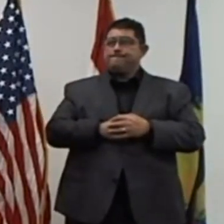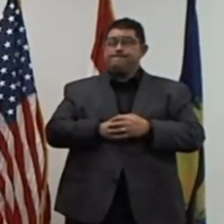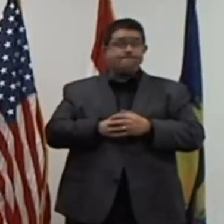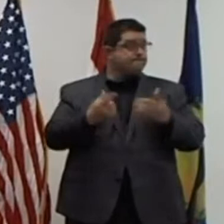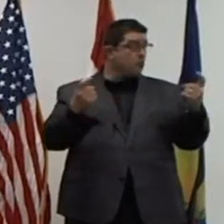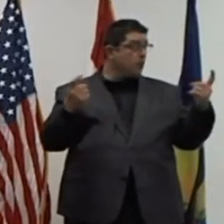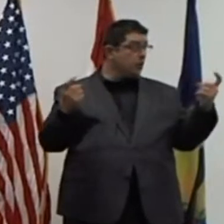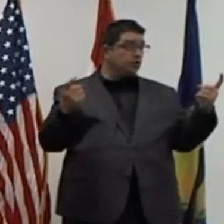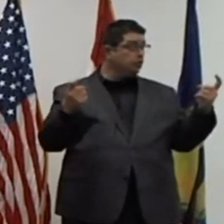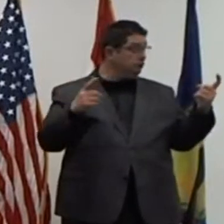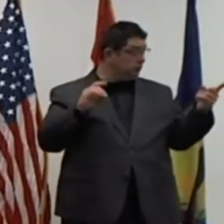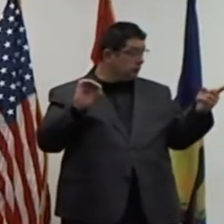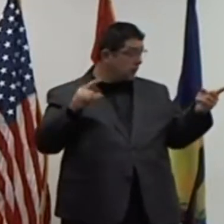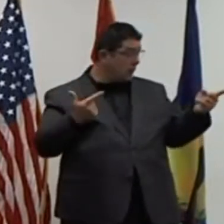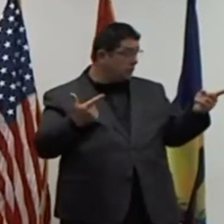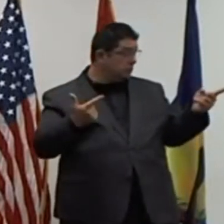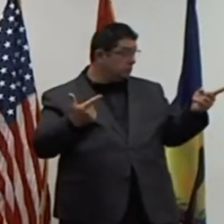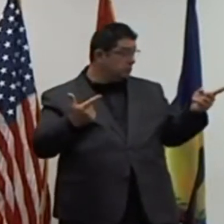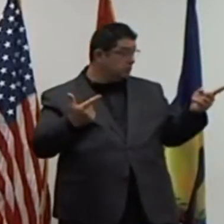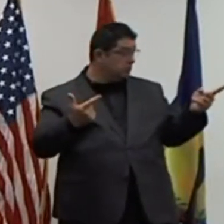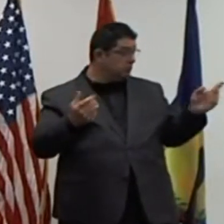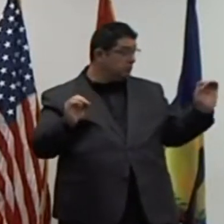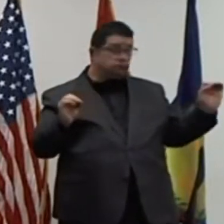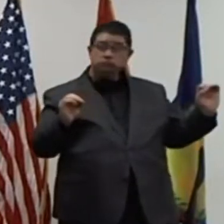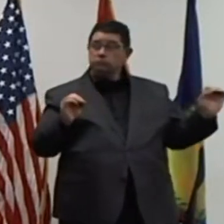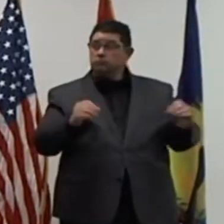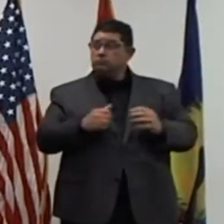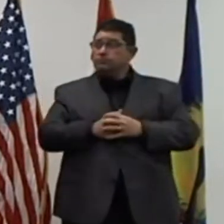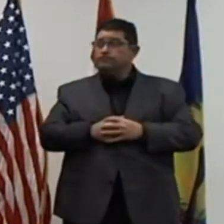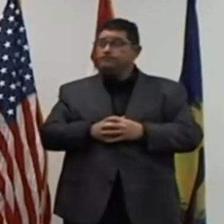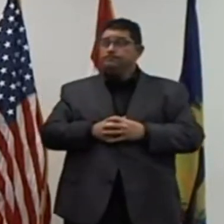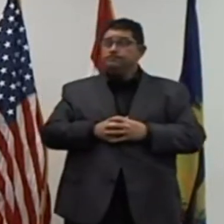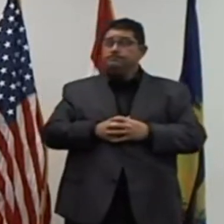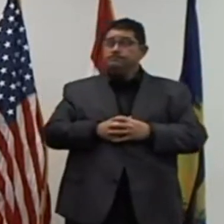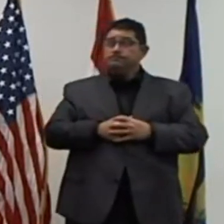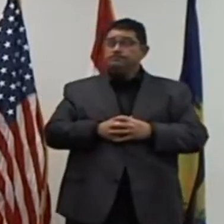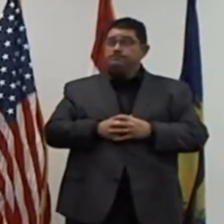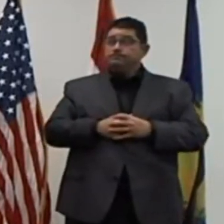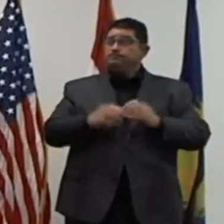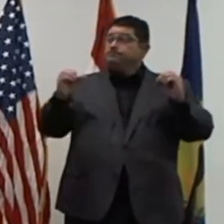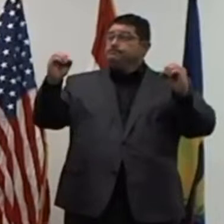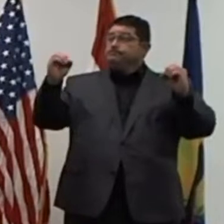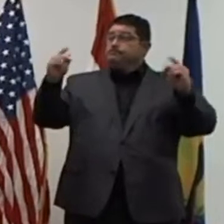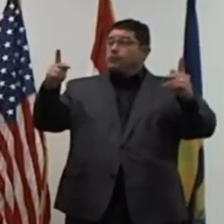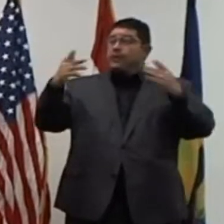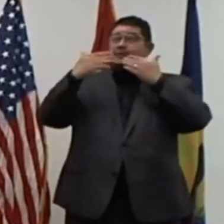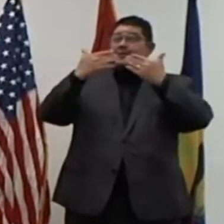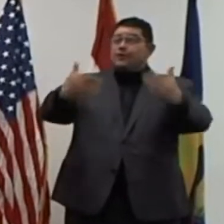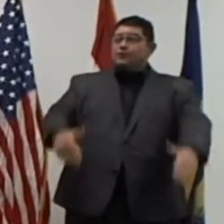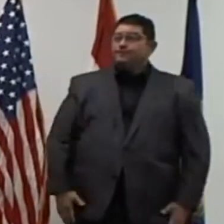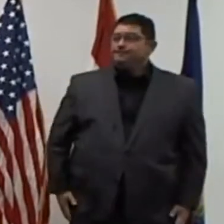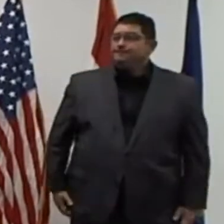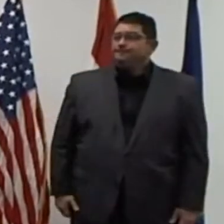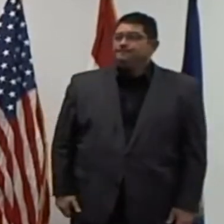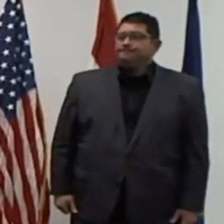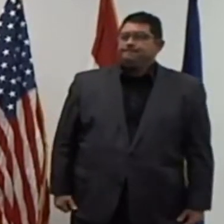Other questions? Doug, anything? Okay, thank you.